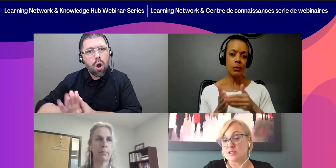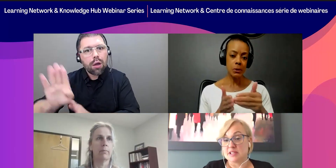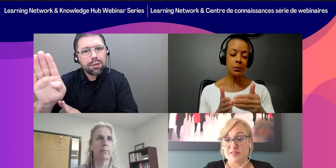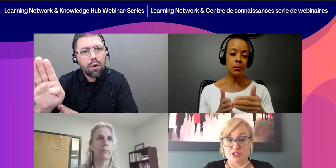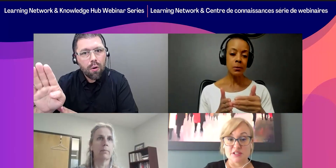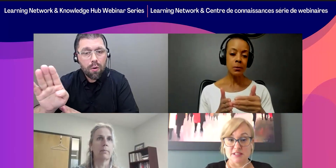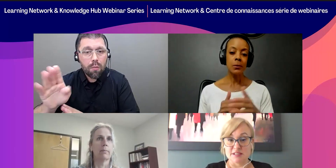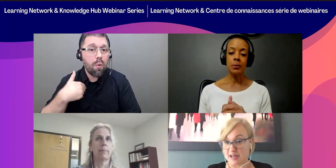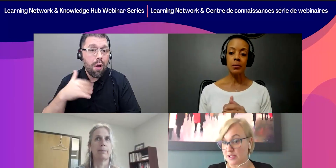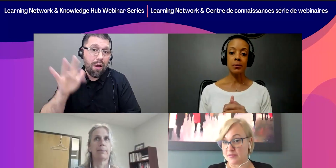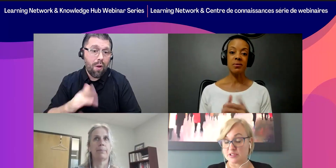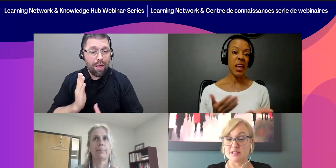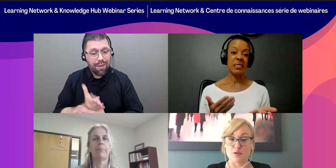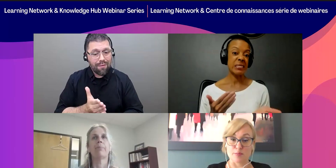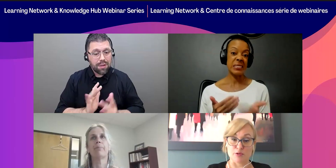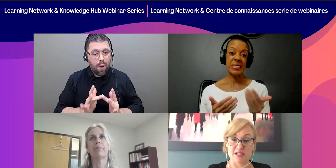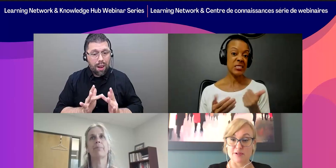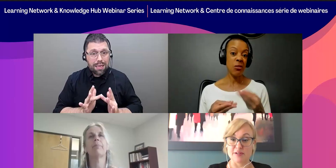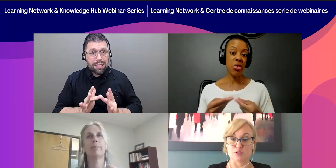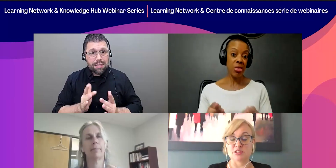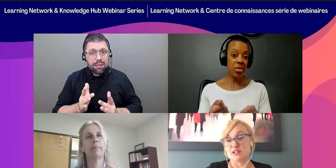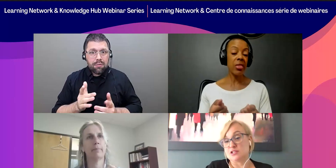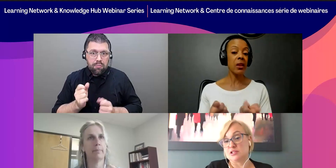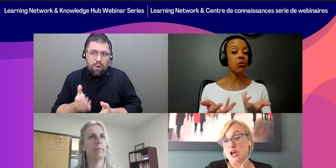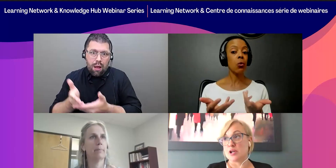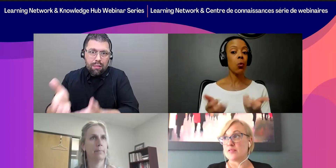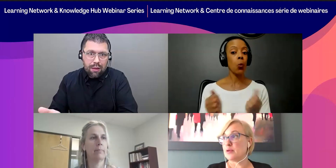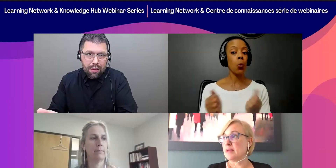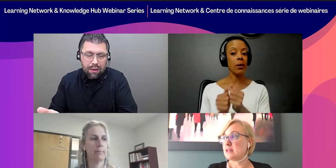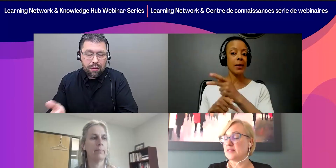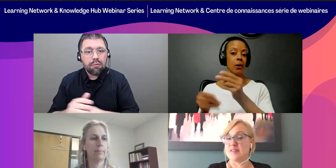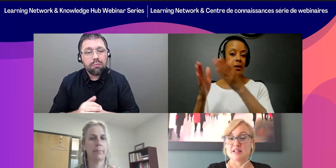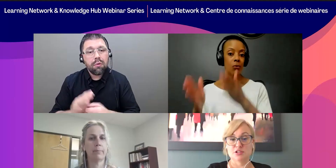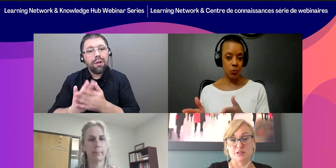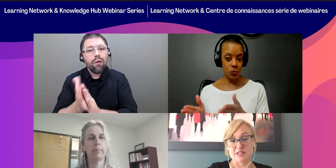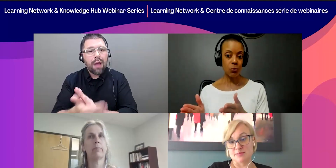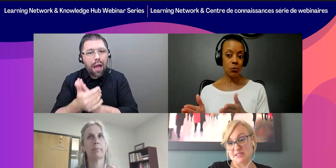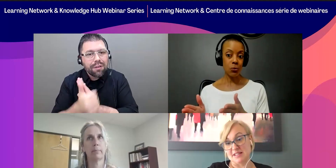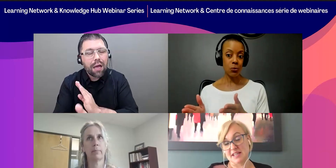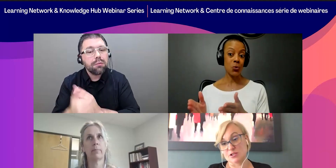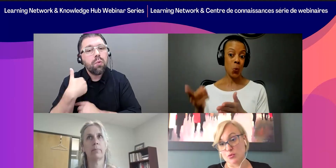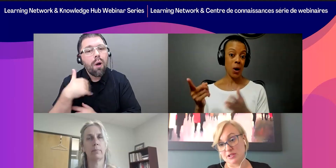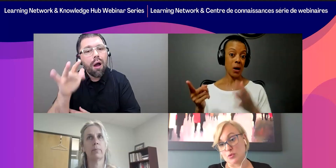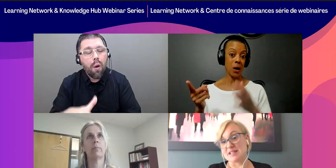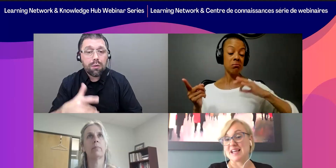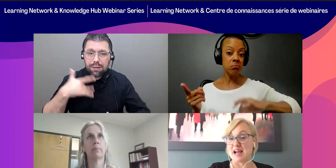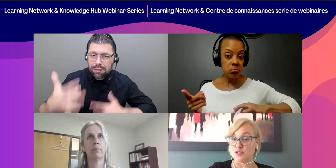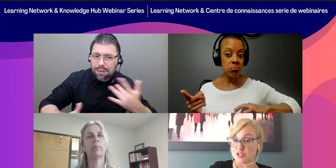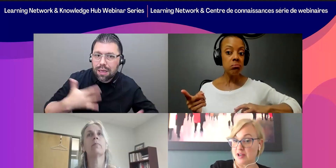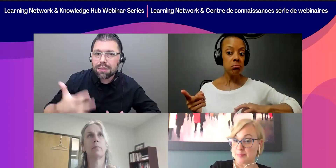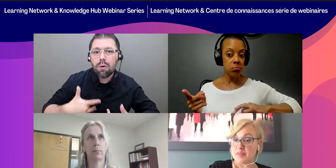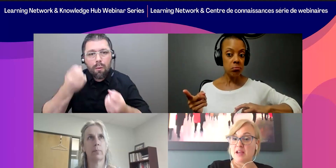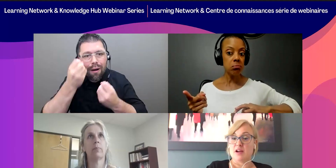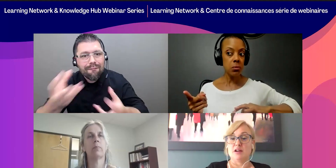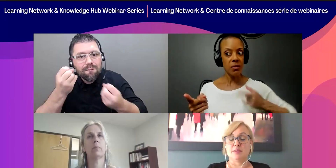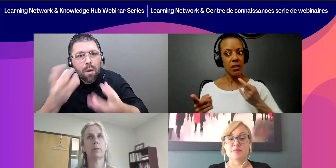it's actually efficient in caregivers and informal caregivers, because one of the main advantages sometimes is that they can do it when they have